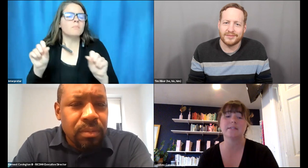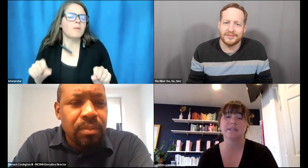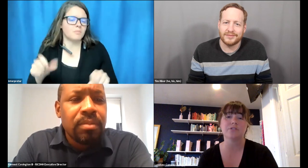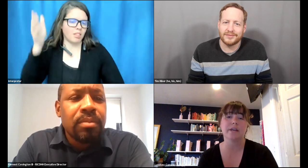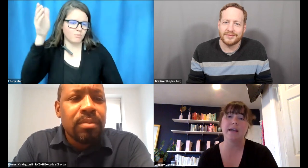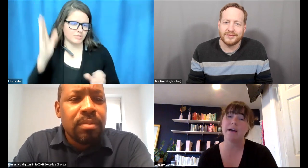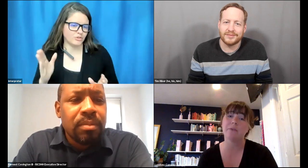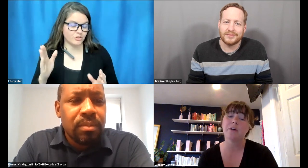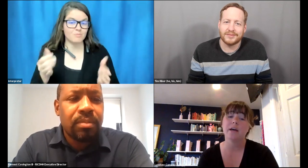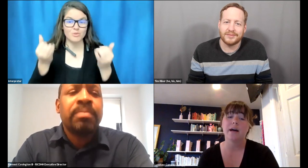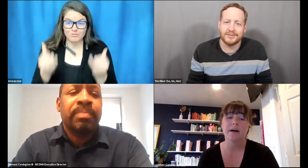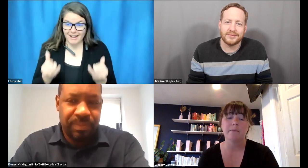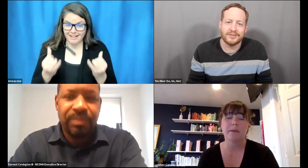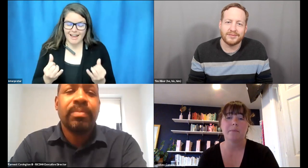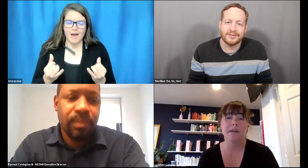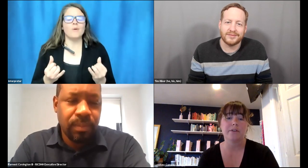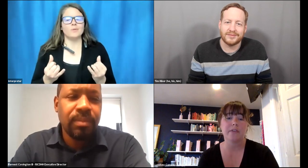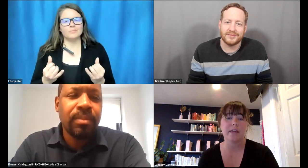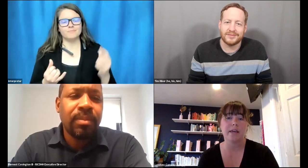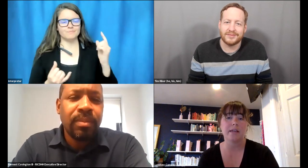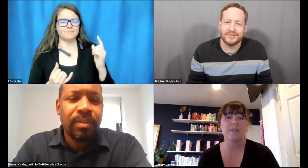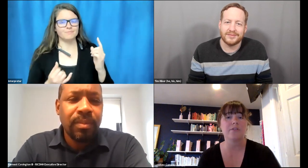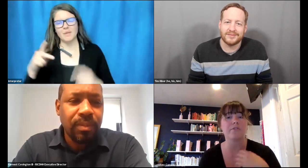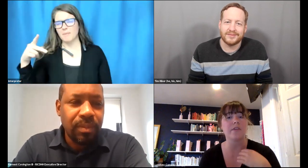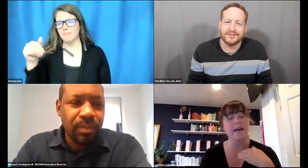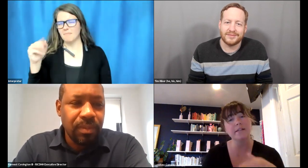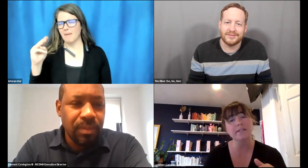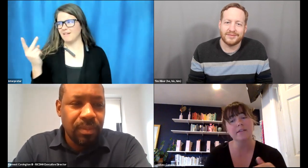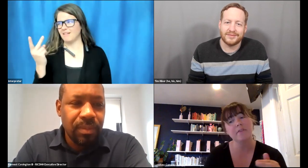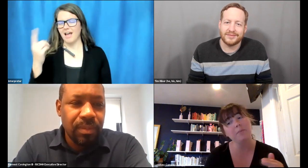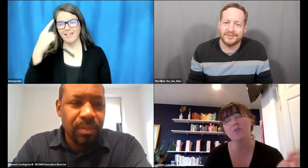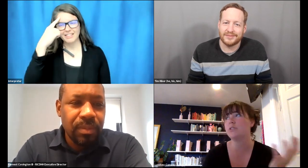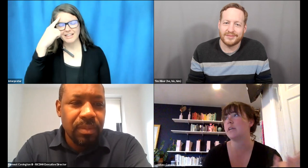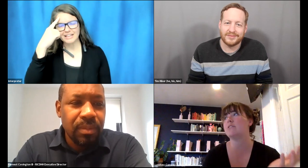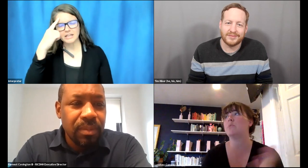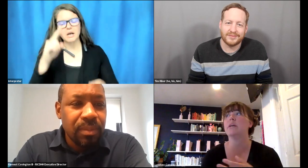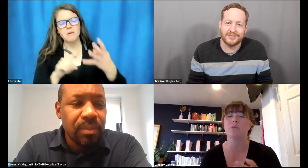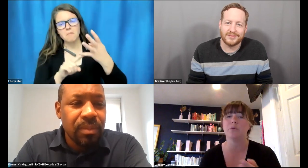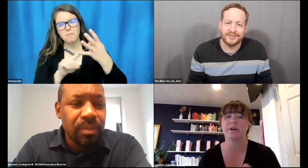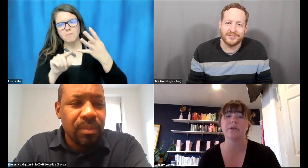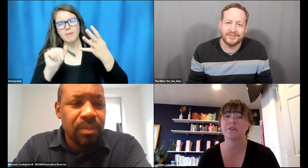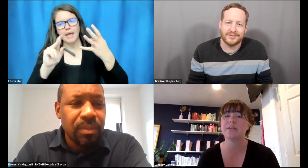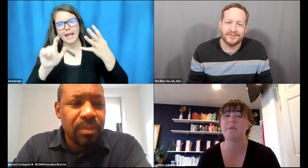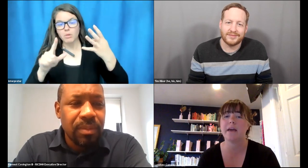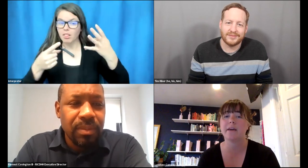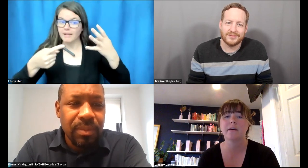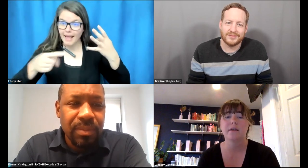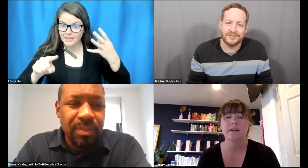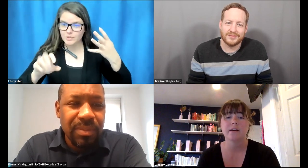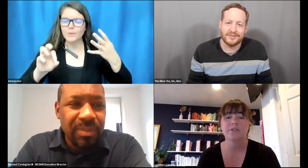stands right now, Pam and I are thinking either the end of April, so next week, or early May